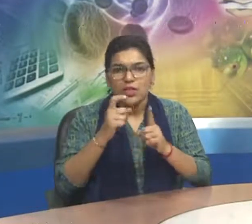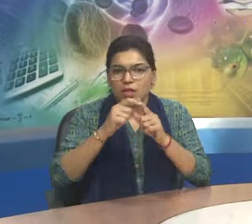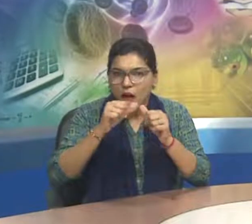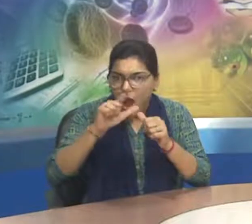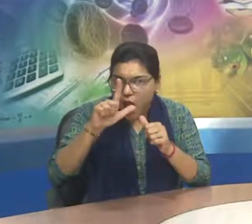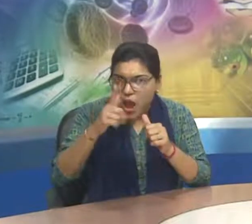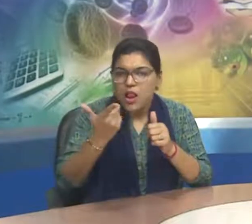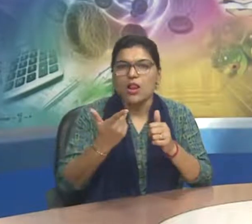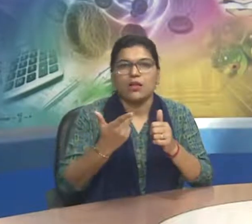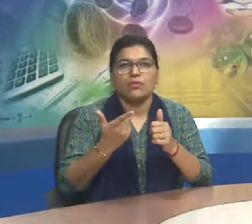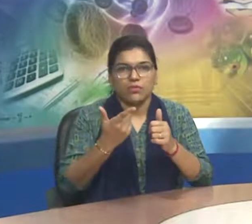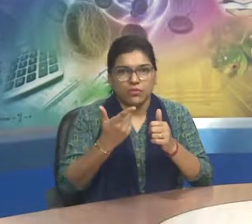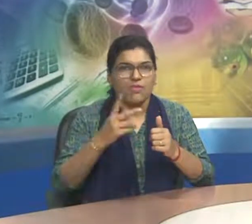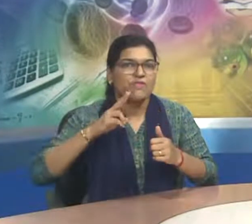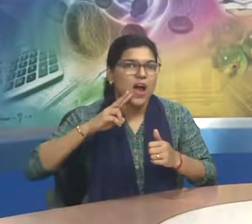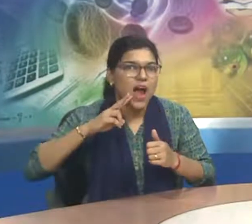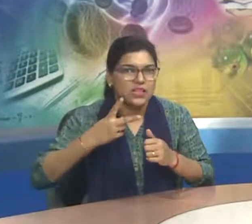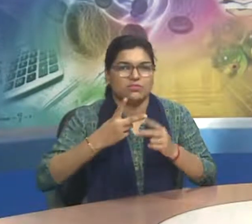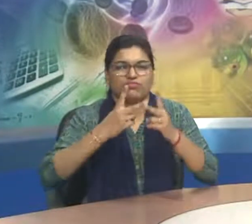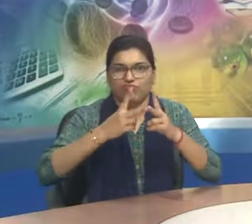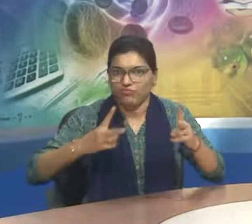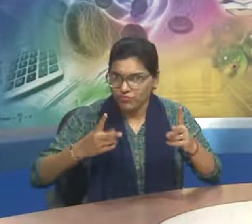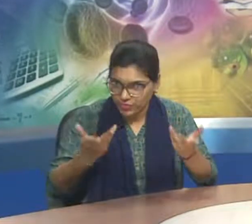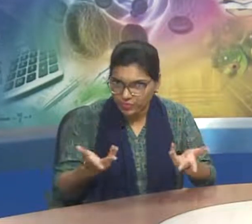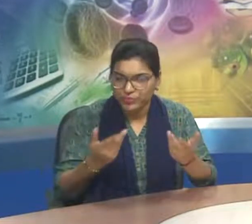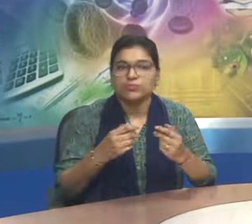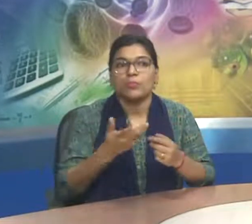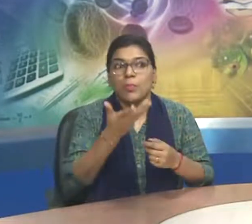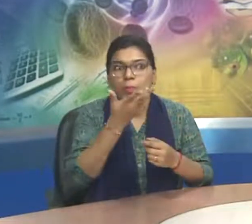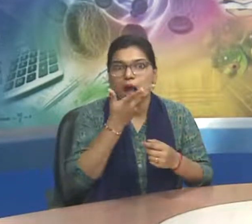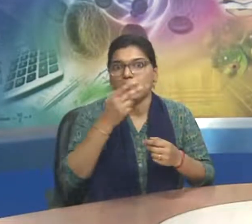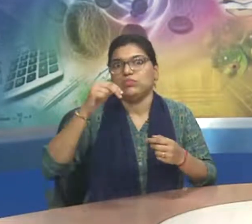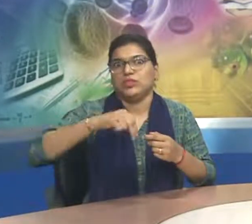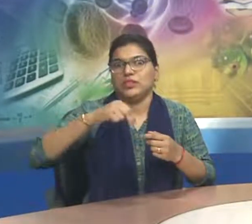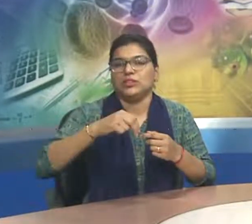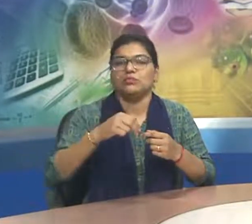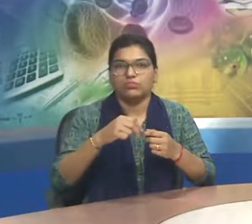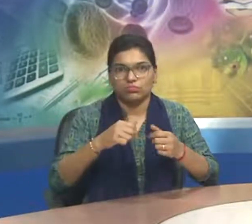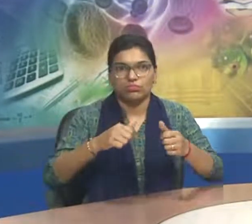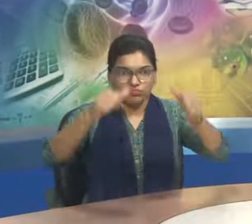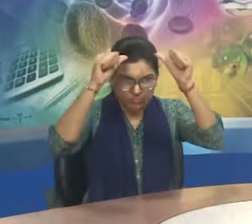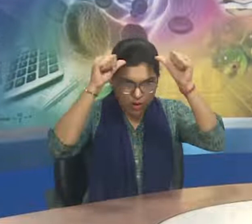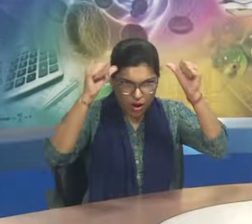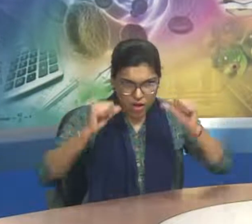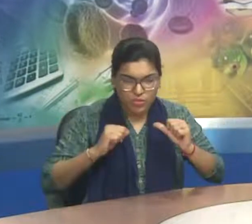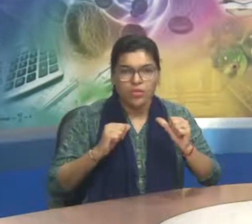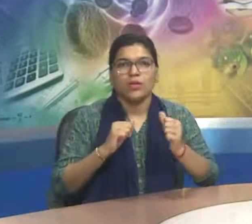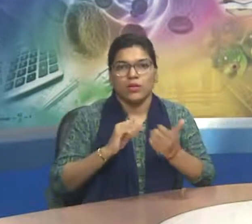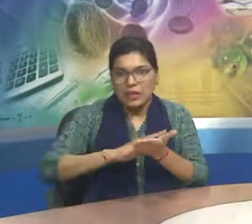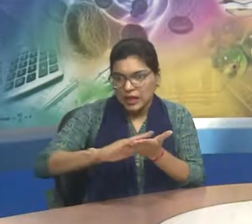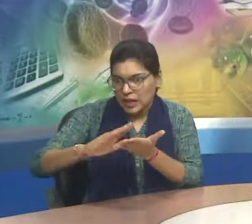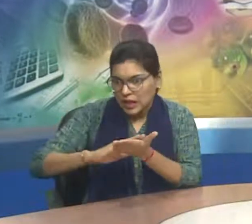we eat so many things, there are vegetations available in the environment, these are our basic